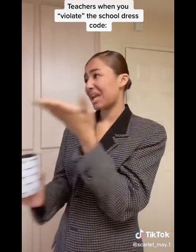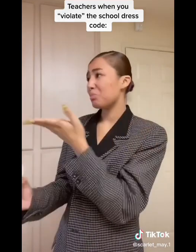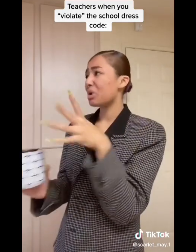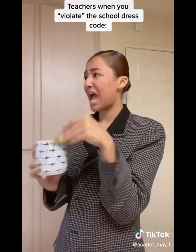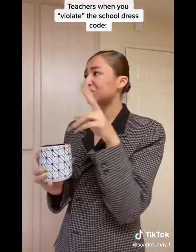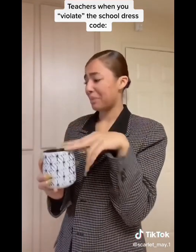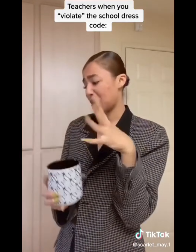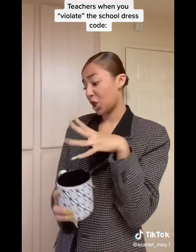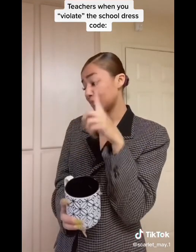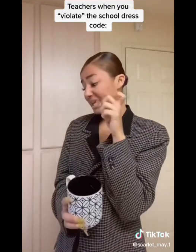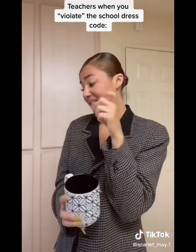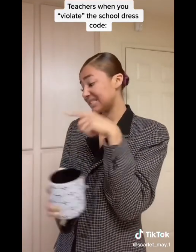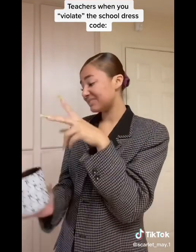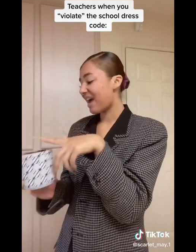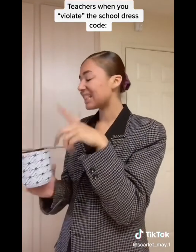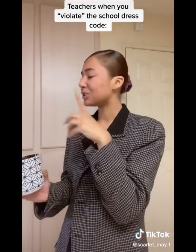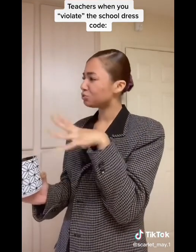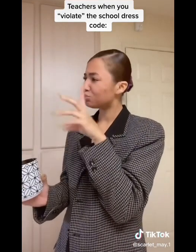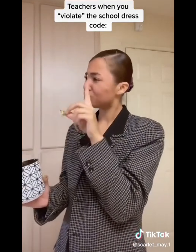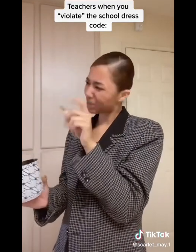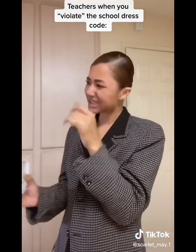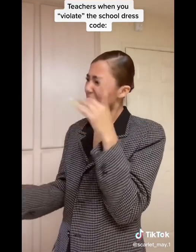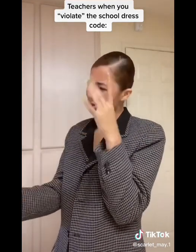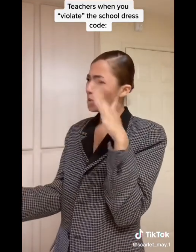extra pair of clothes. Because this is violating our dress code. Did you know that?